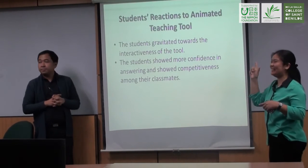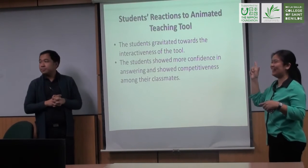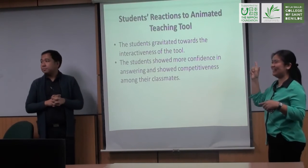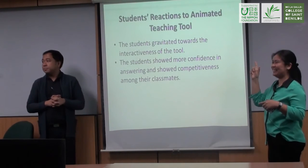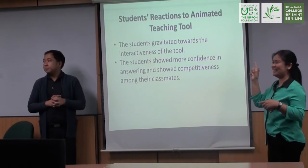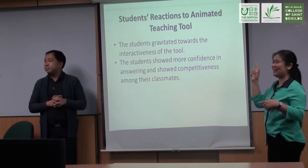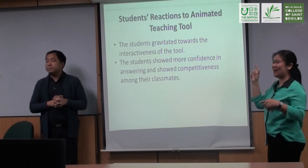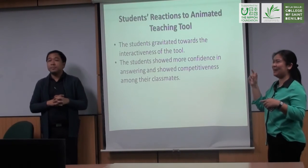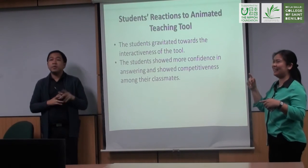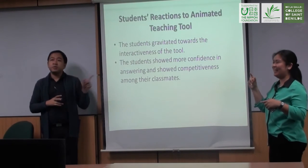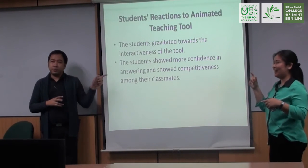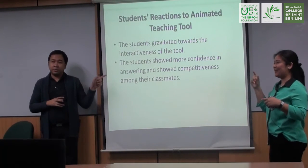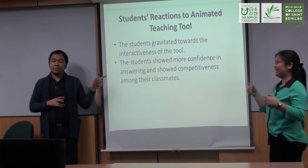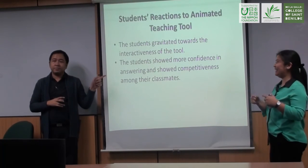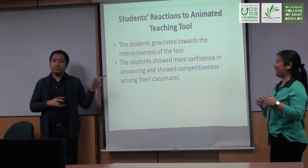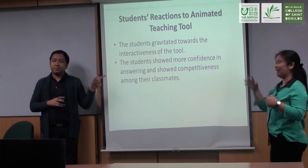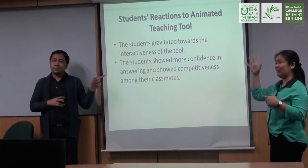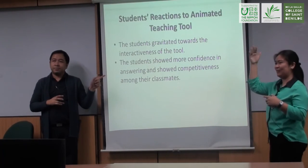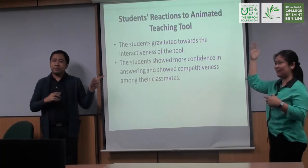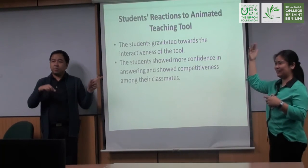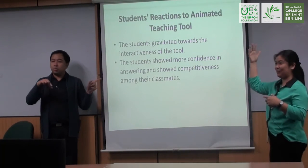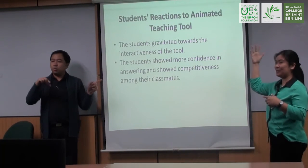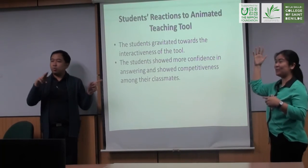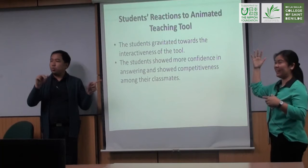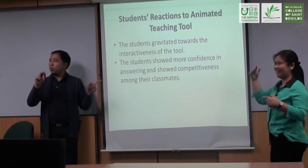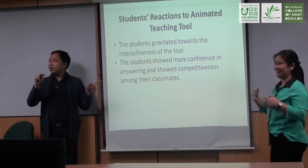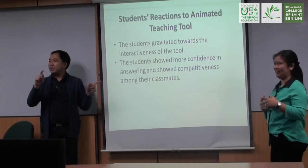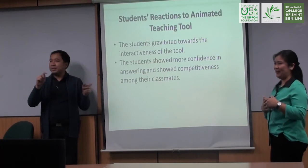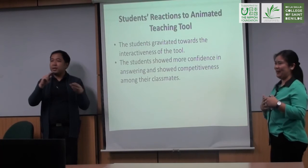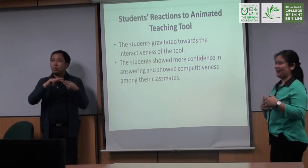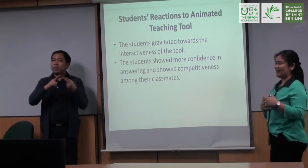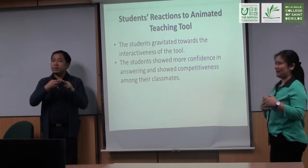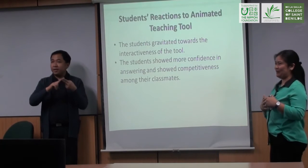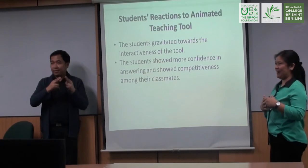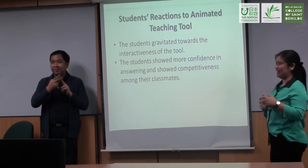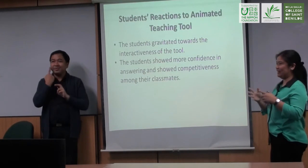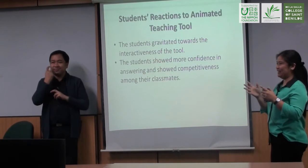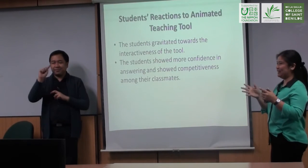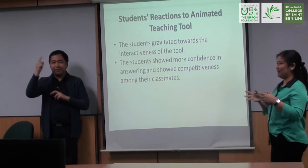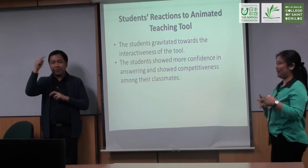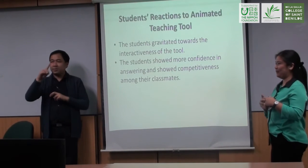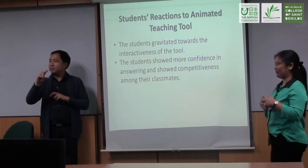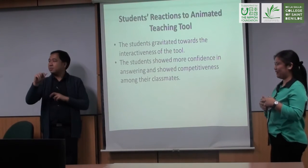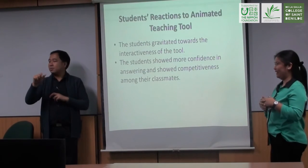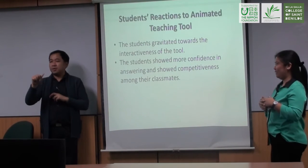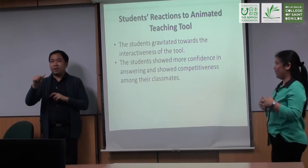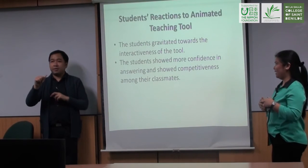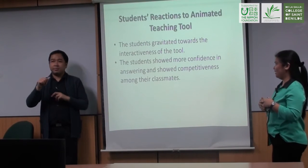so that is the quantitative, the first one. So parang that is